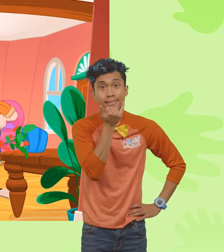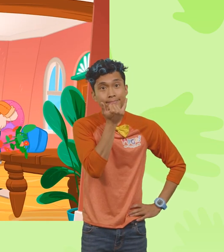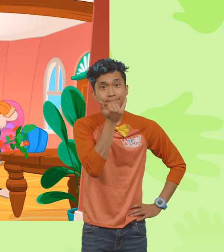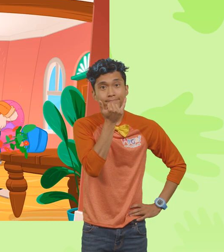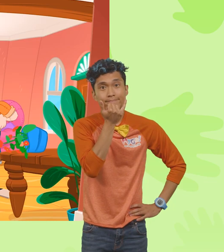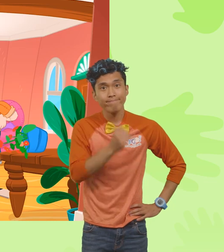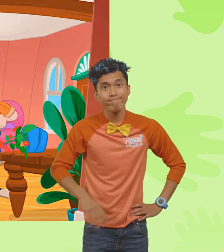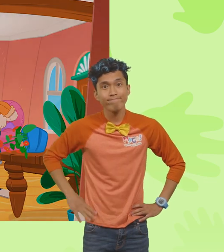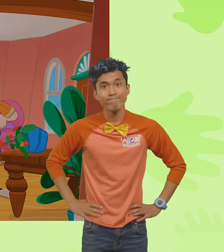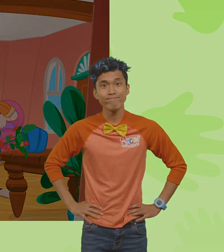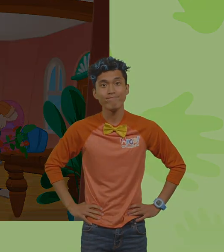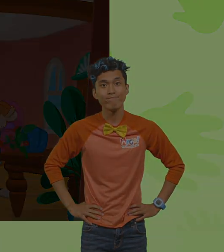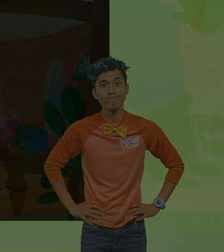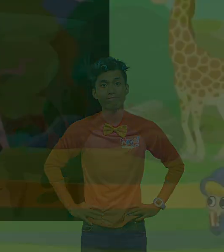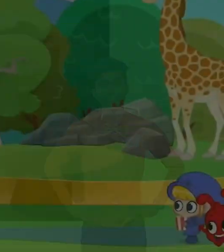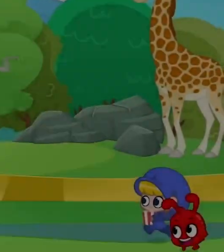Uh-oh.